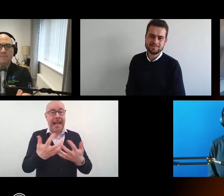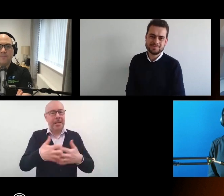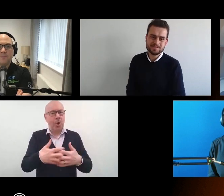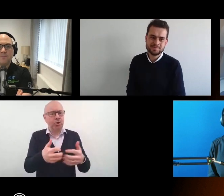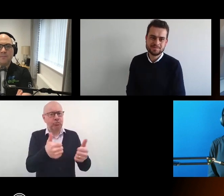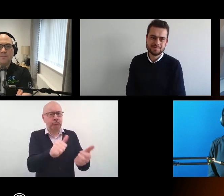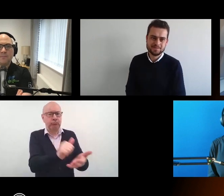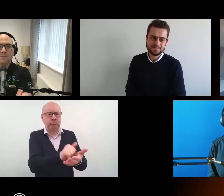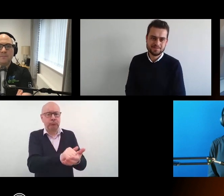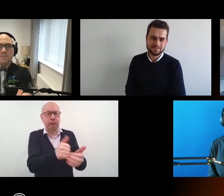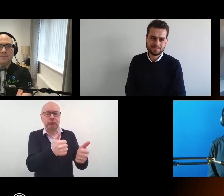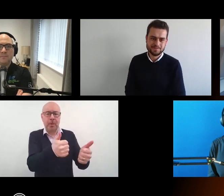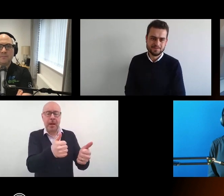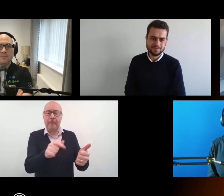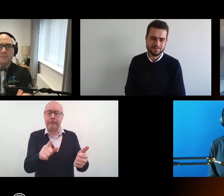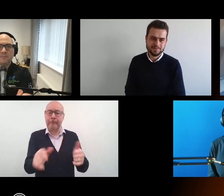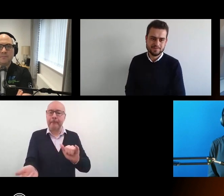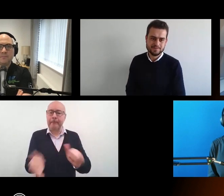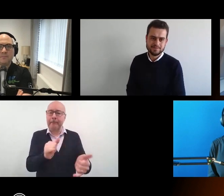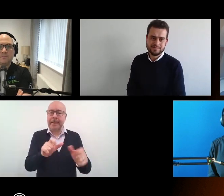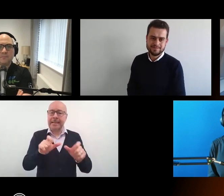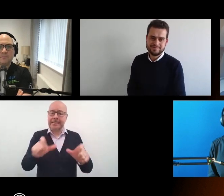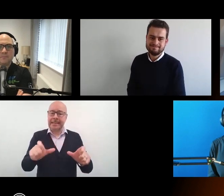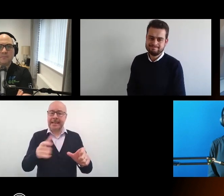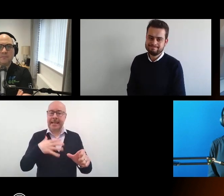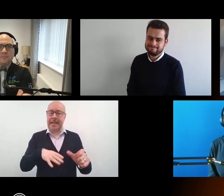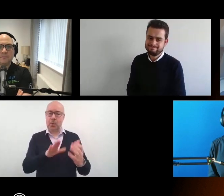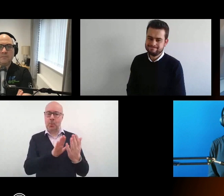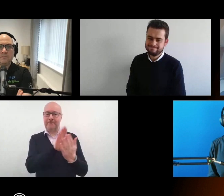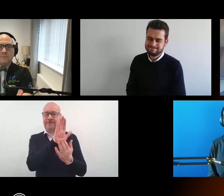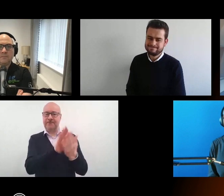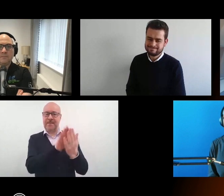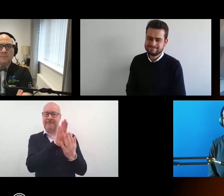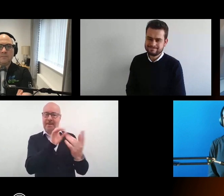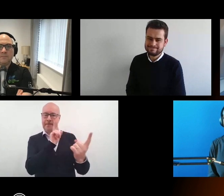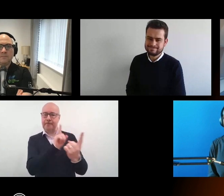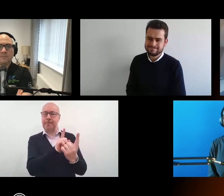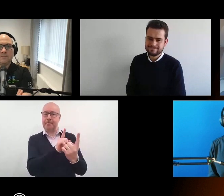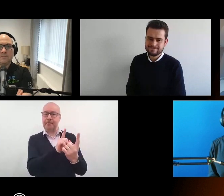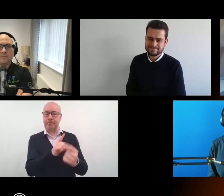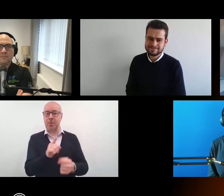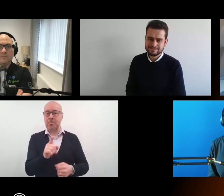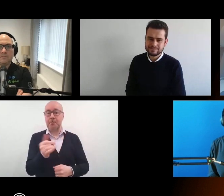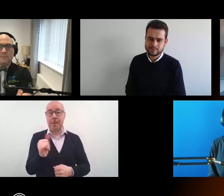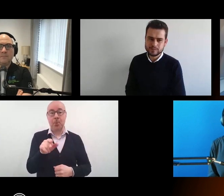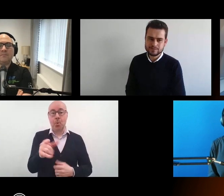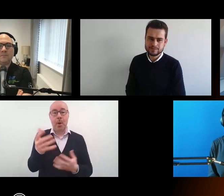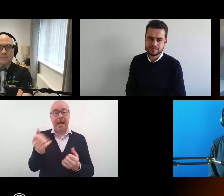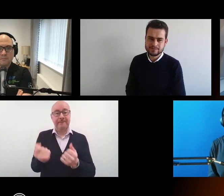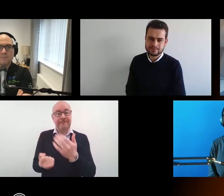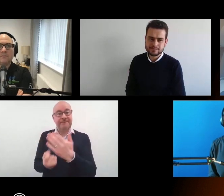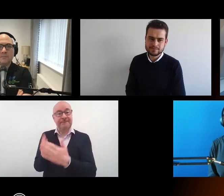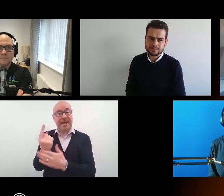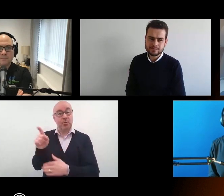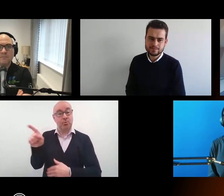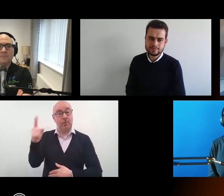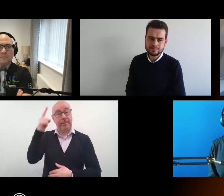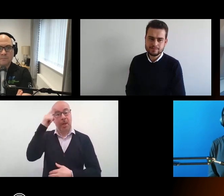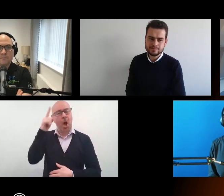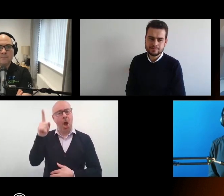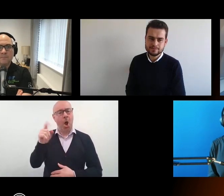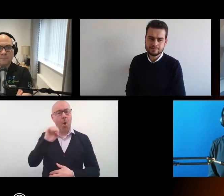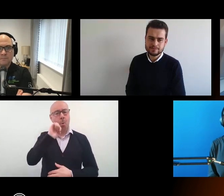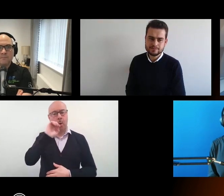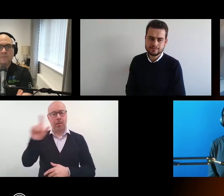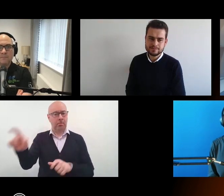we still need in-person people. So you might have an event and think, great, we're going to use technology, but it's really important